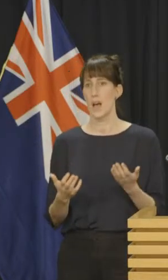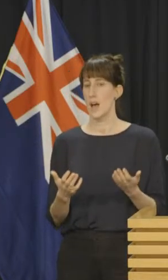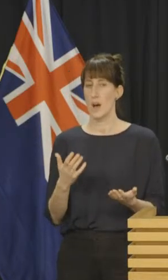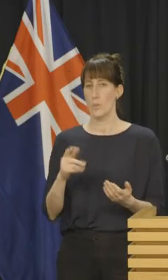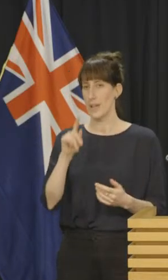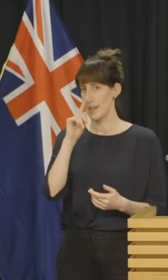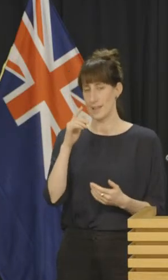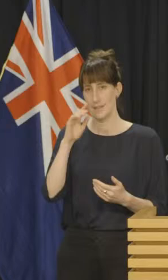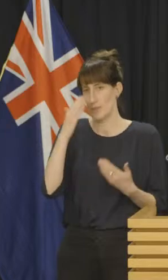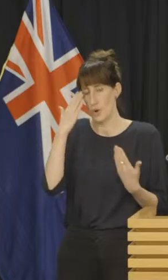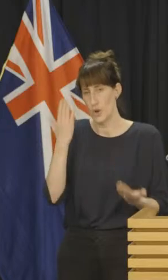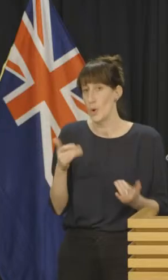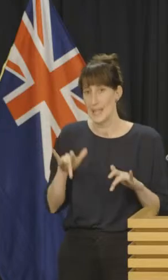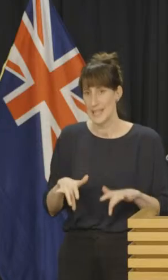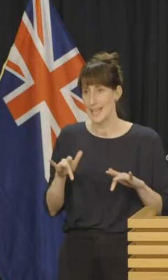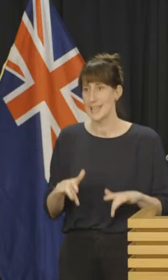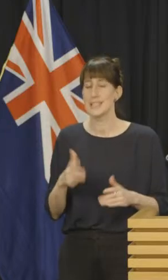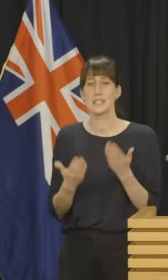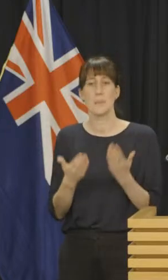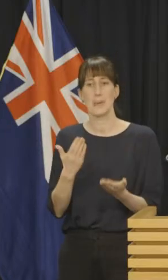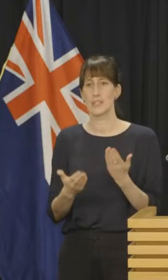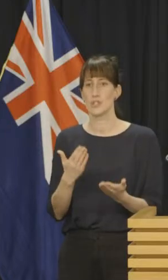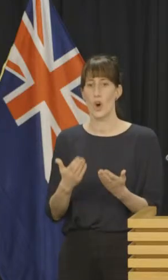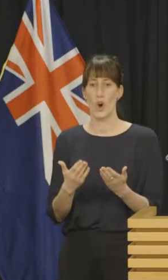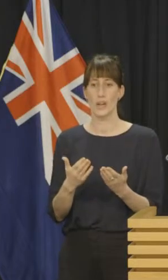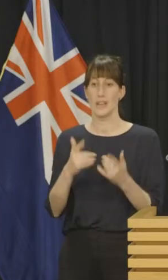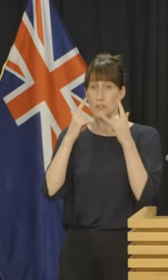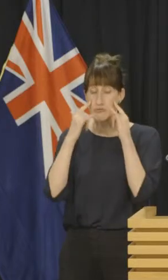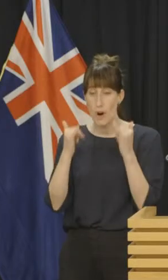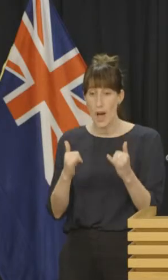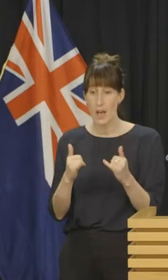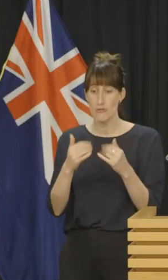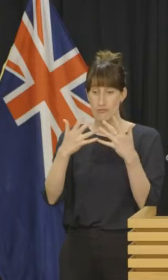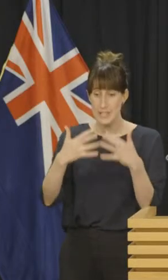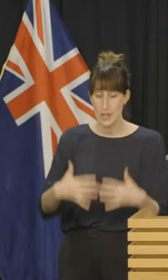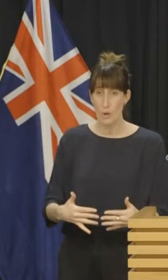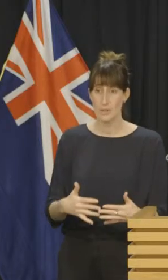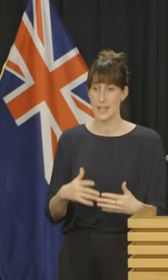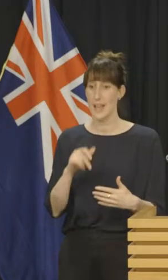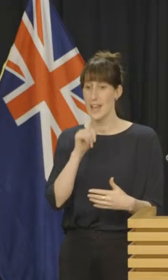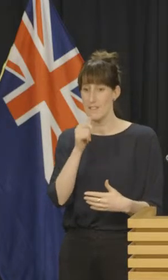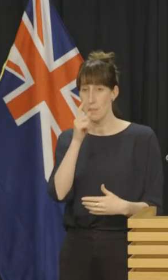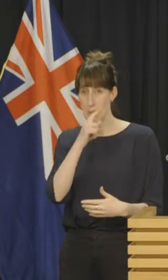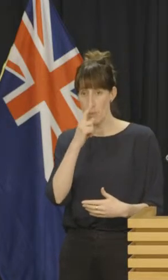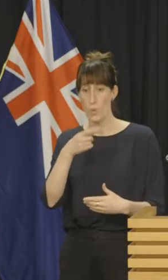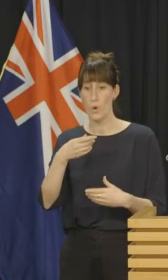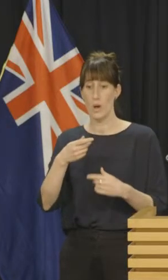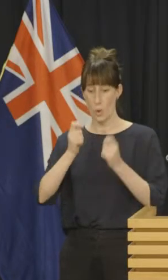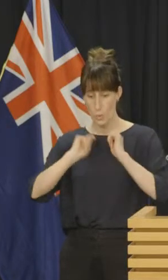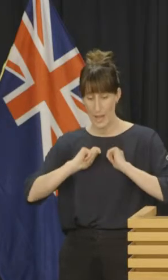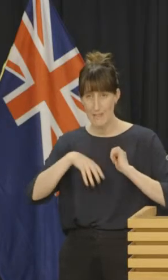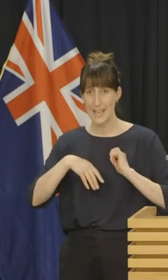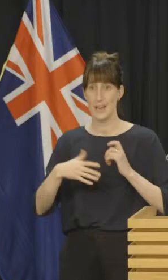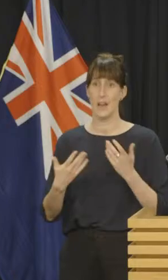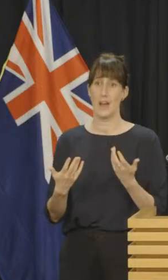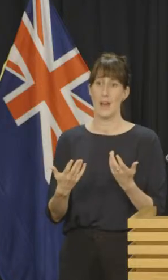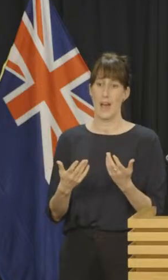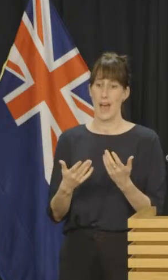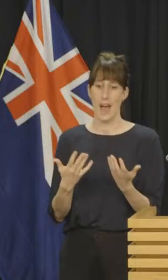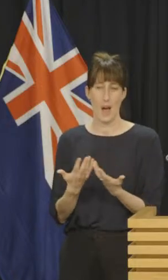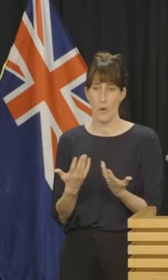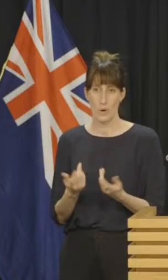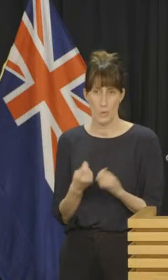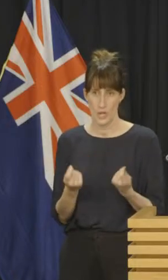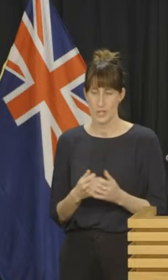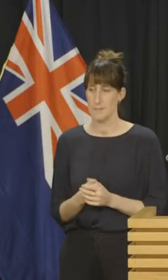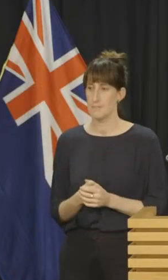people respond to the technology. So those are all decisions that would flow from the findings of any trial. How much money's gone into the trial so